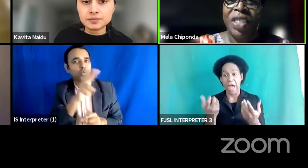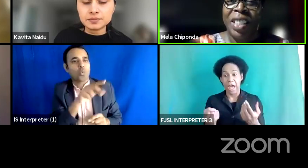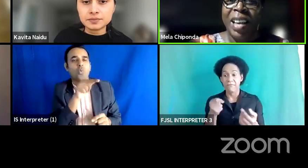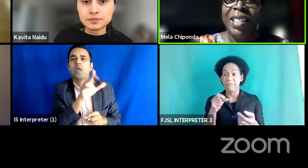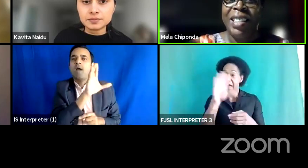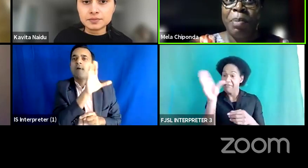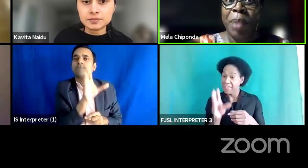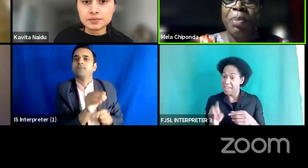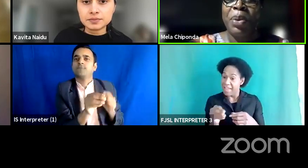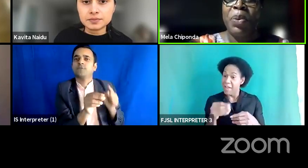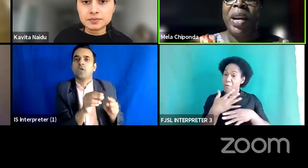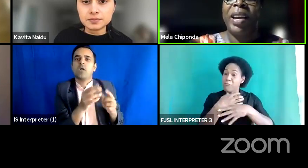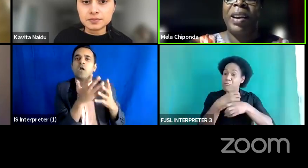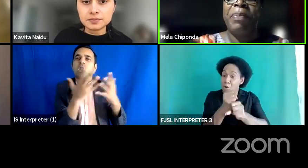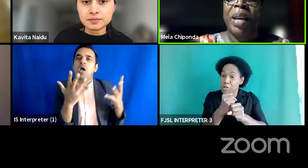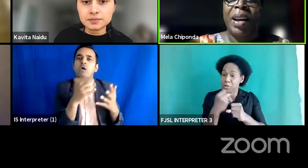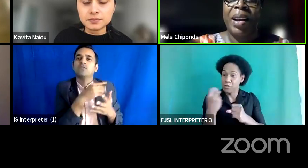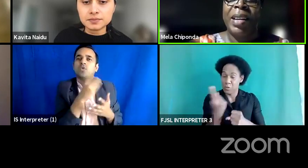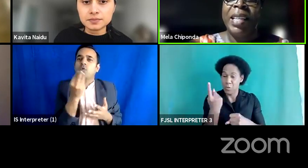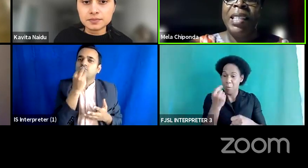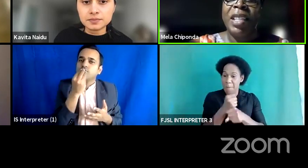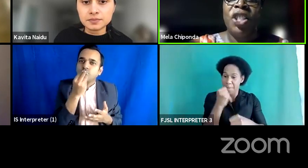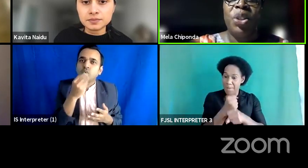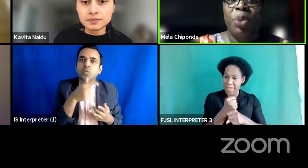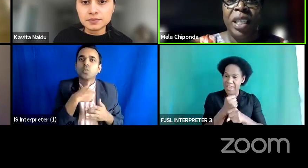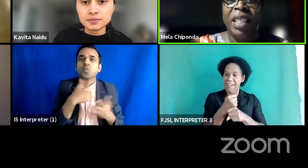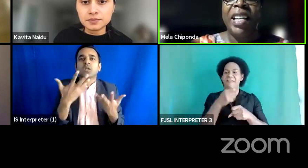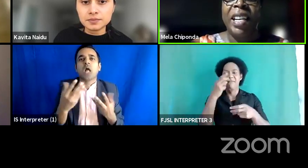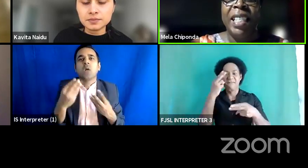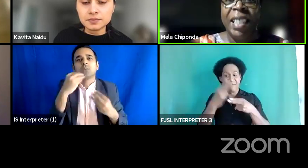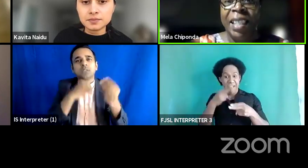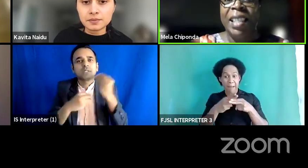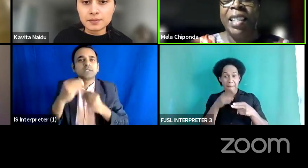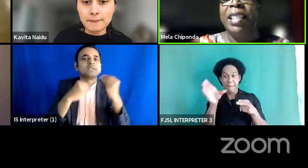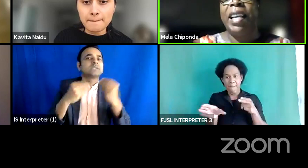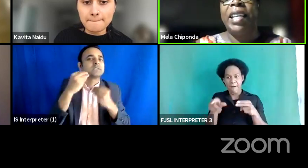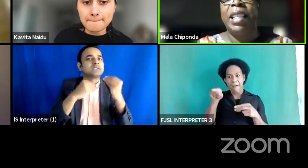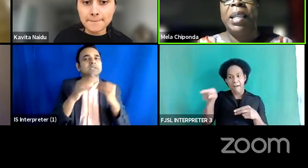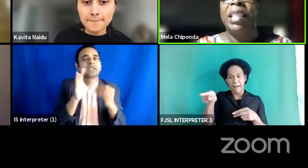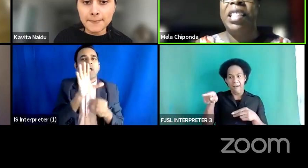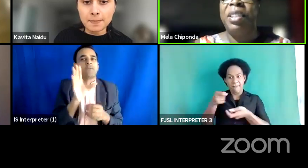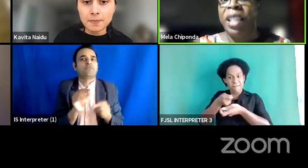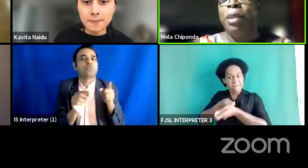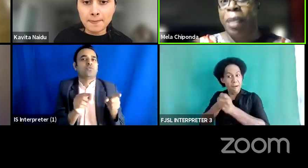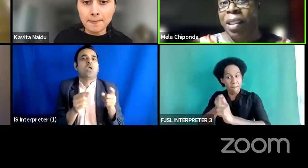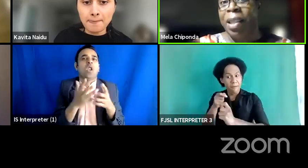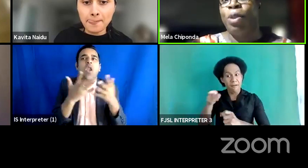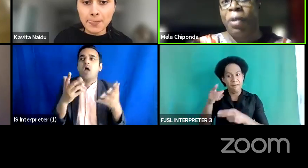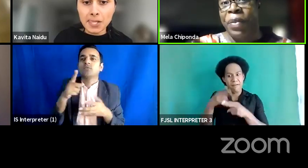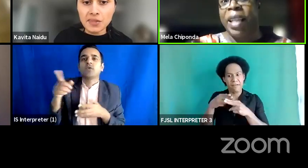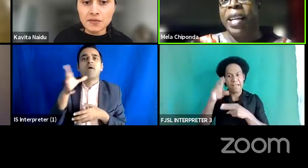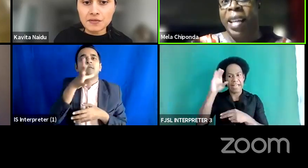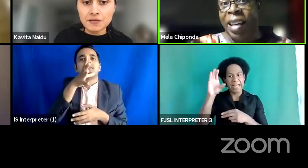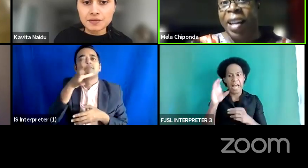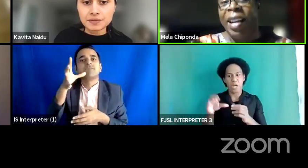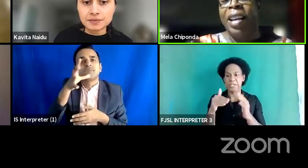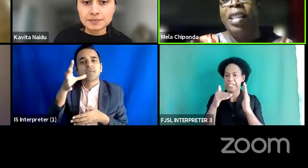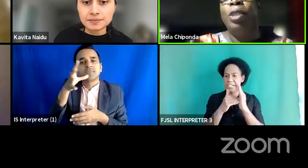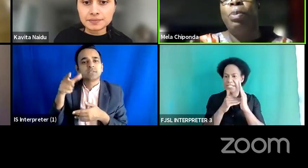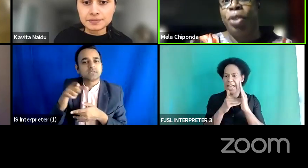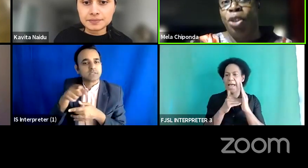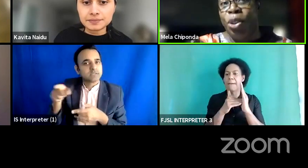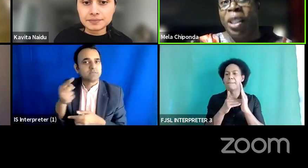particularly for countries like Zimbabwe, where research in 2019 indicated that 70% of the